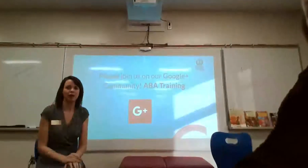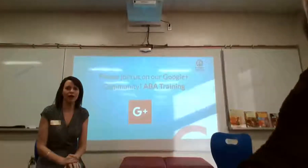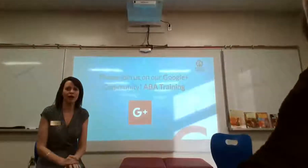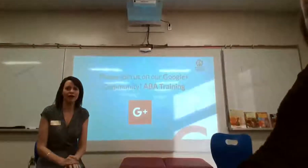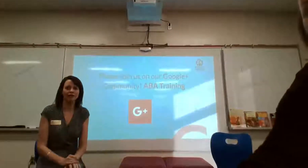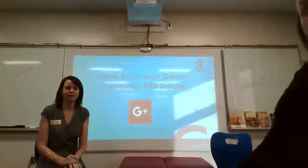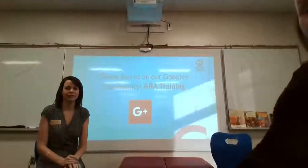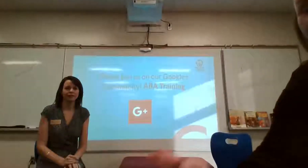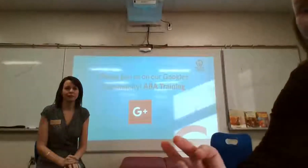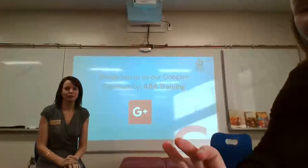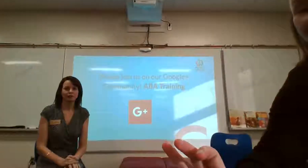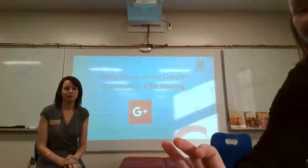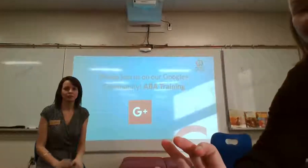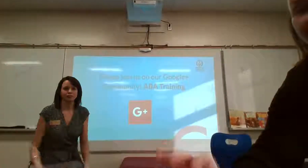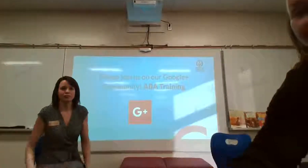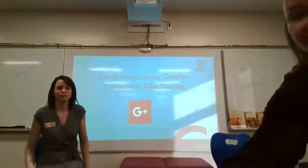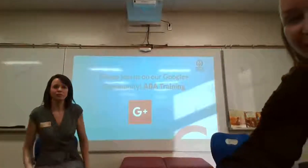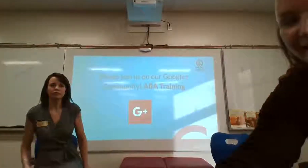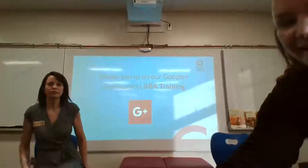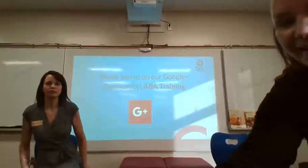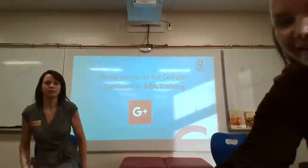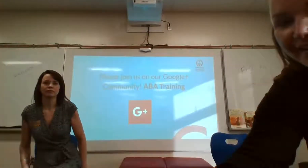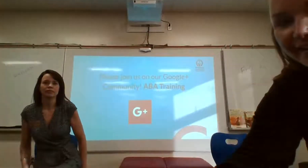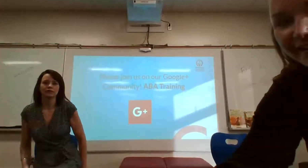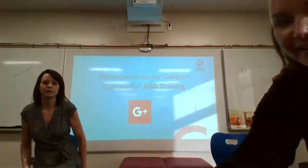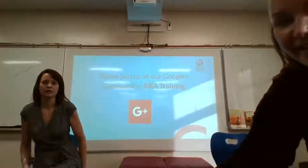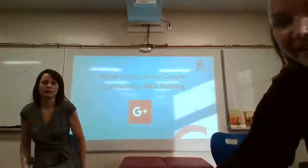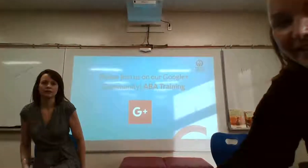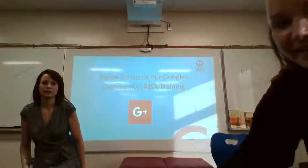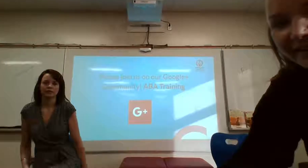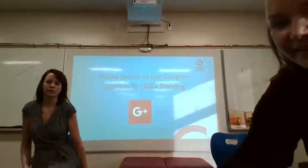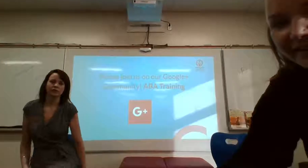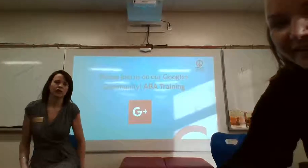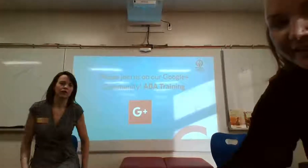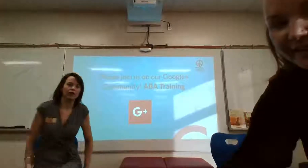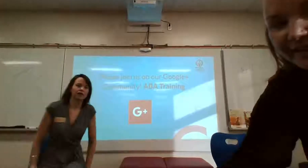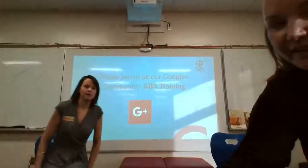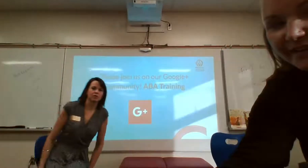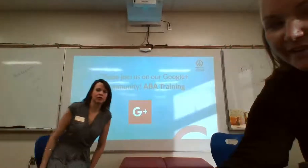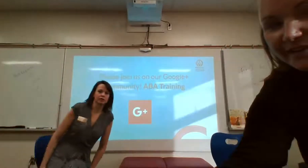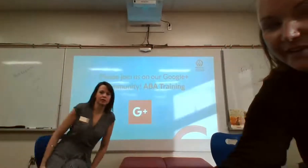Bye. Okay, it's over.